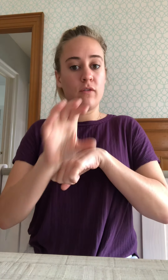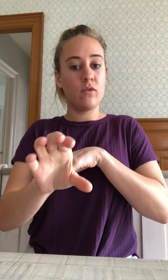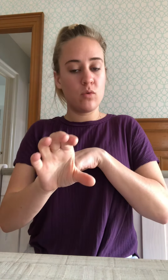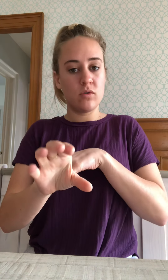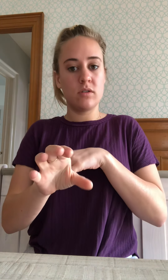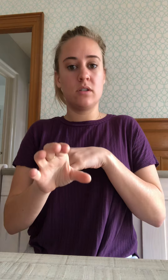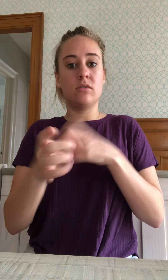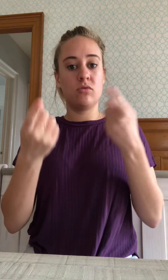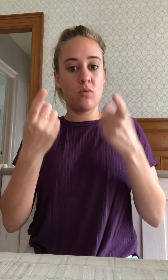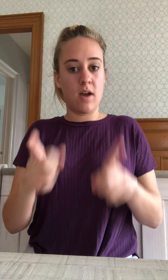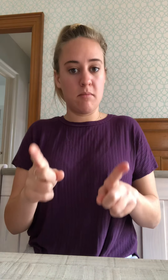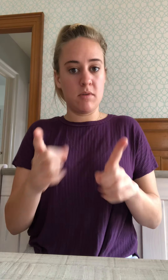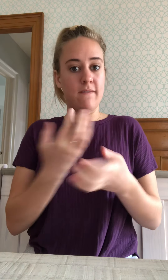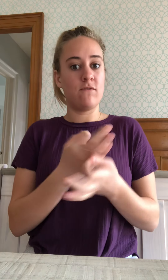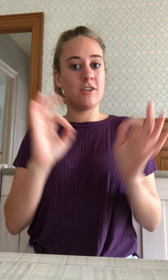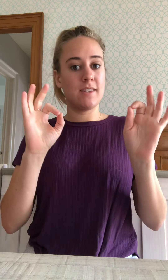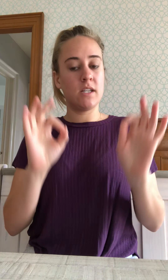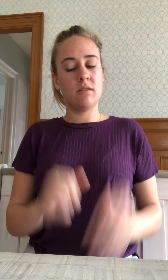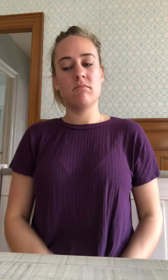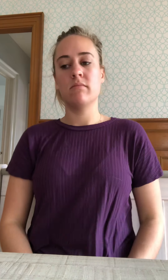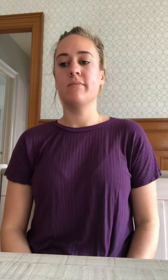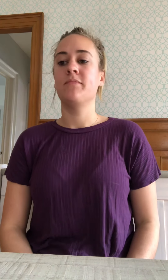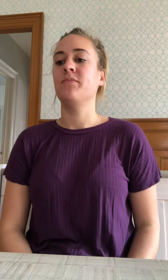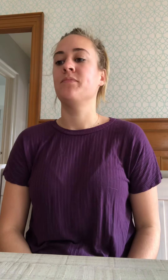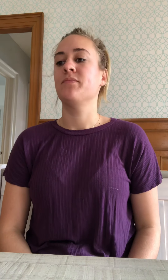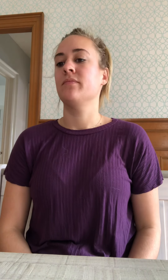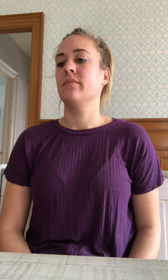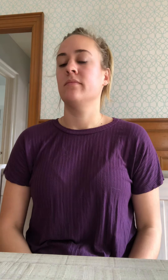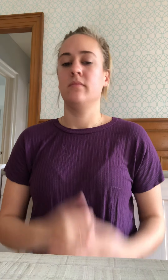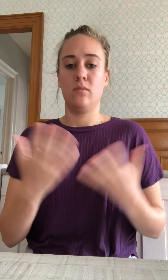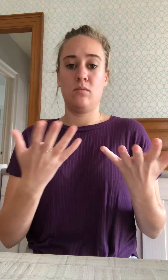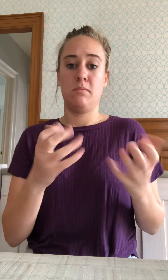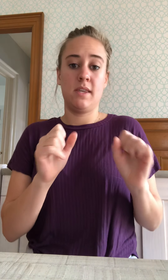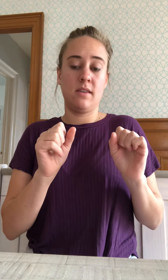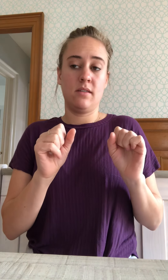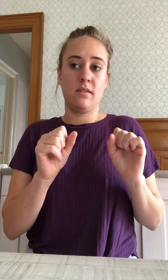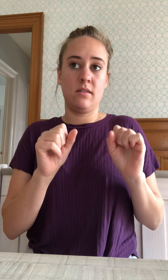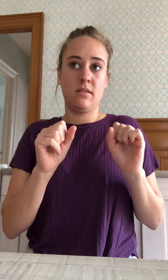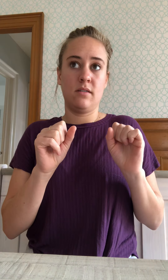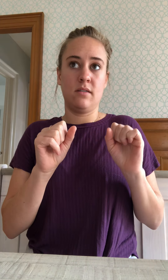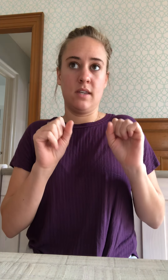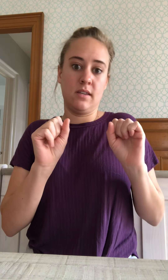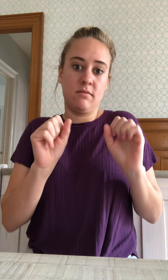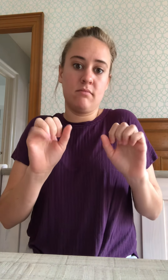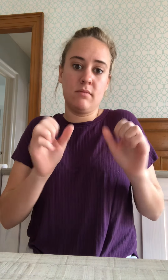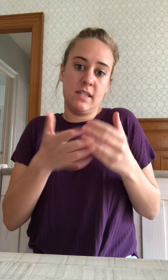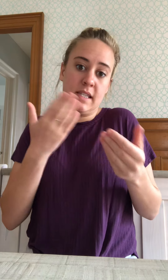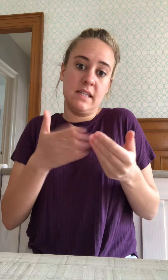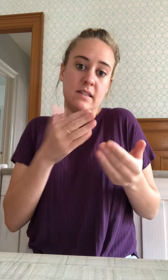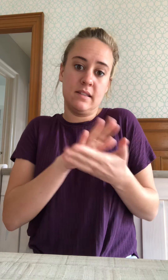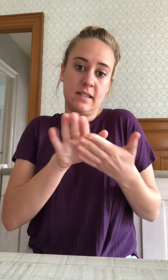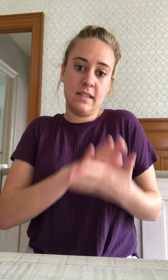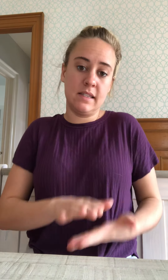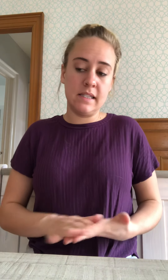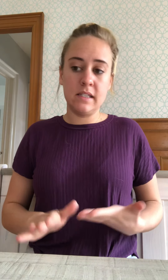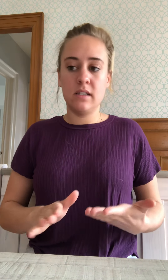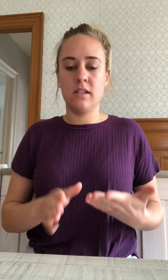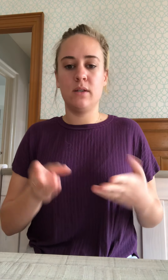freely. We want them to be hygienic, retainers that is, smooth, polished, no porosities. We want